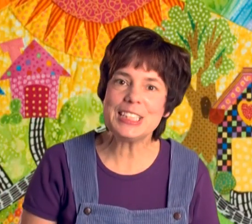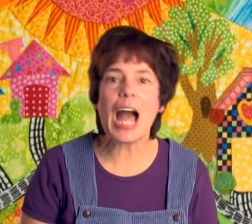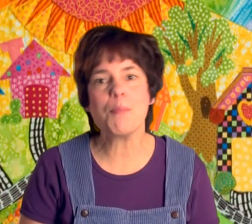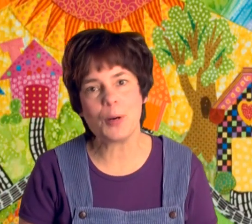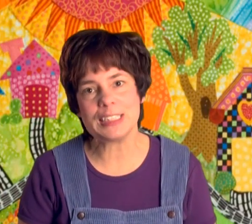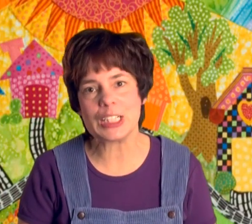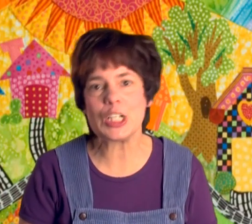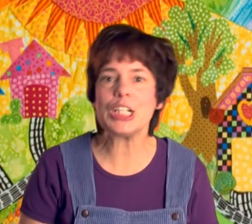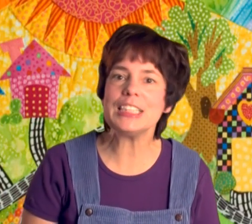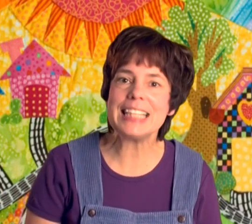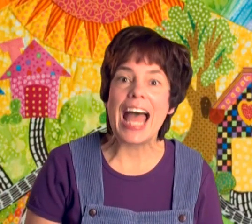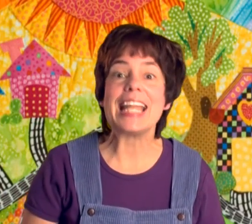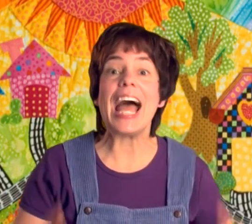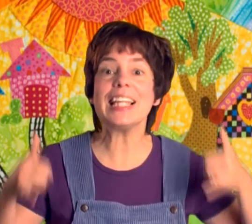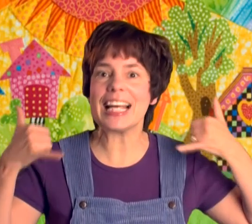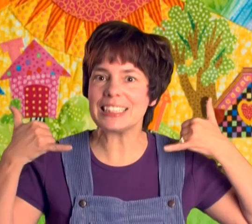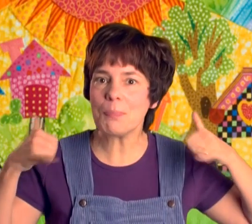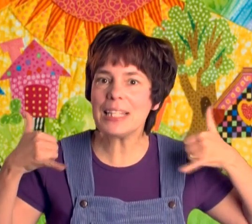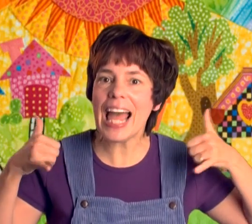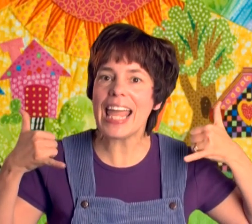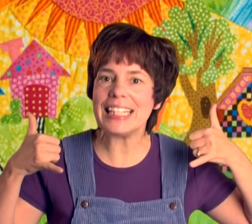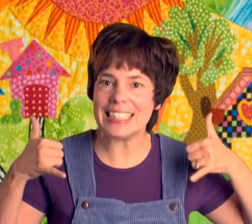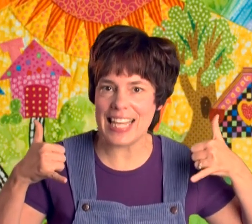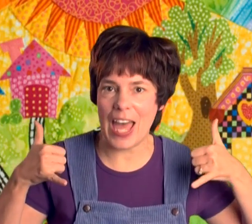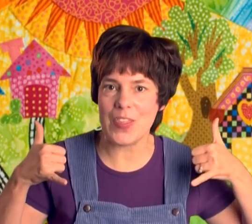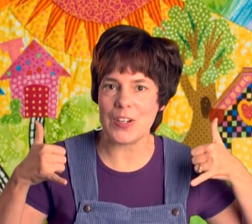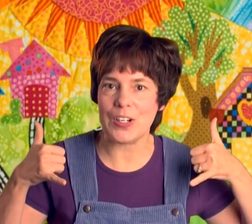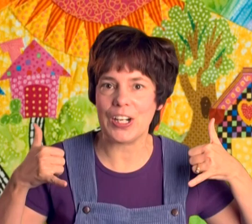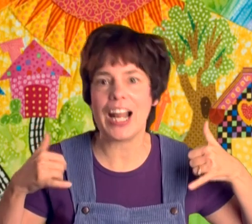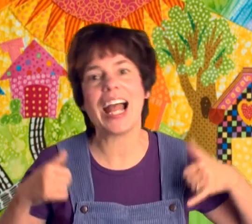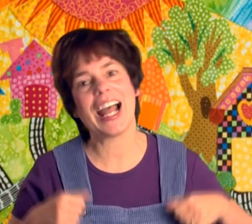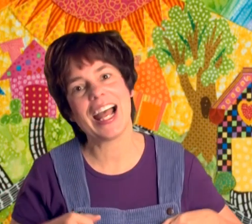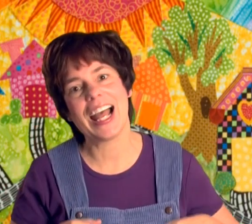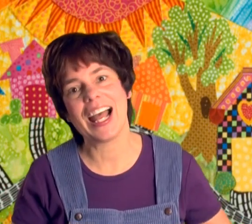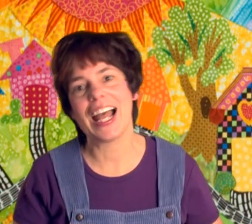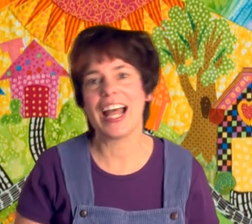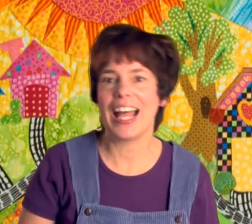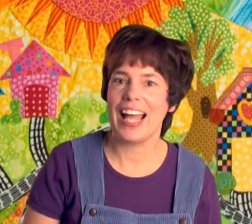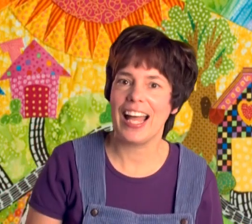Good job, boys and girls. Now let's play together.